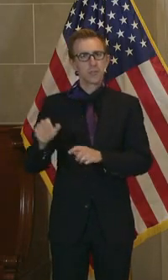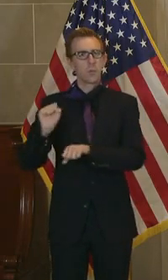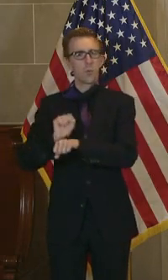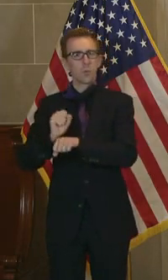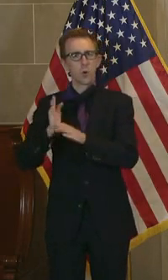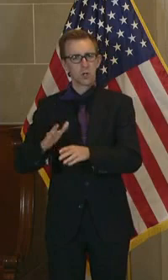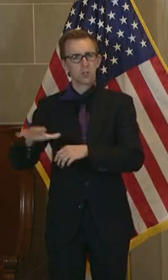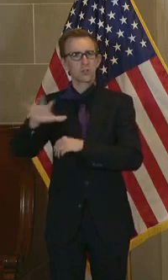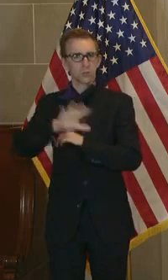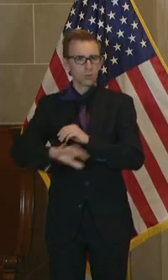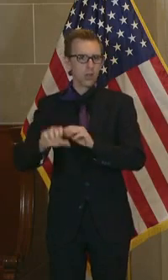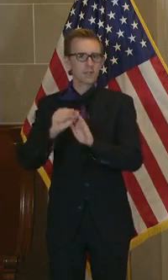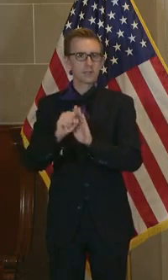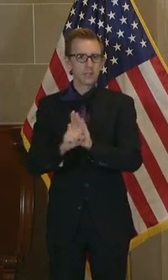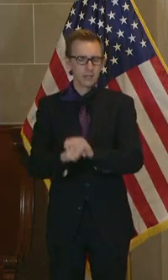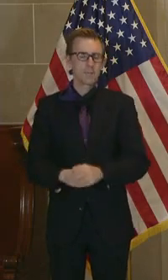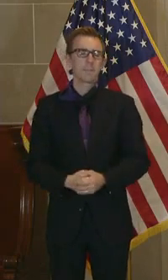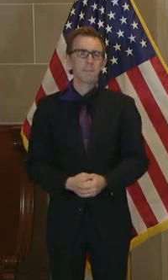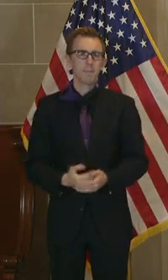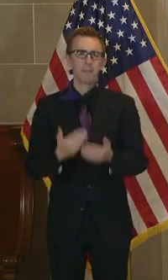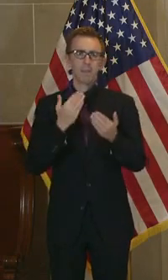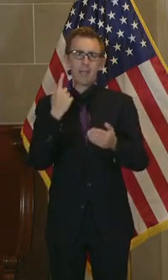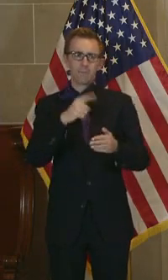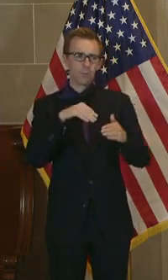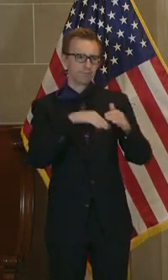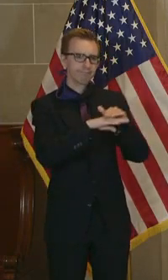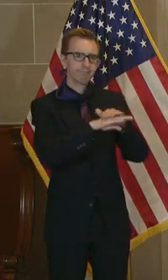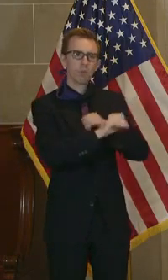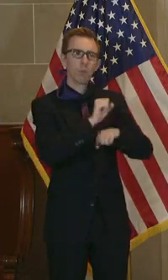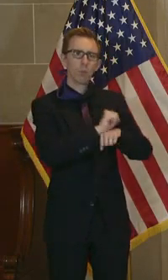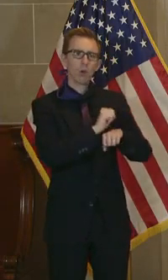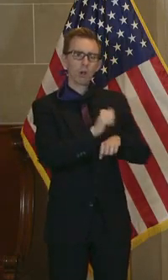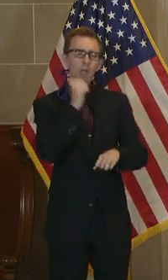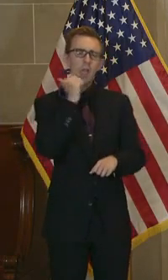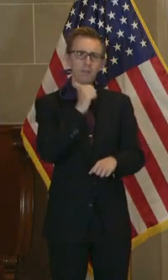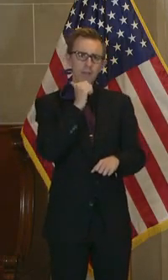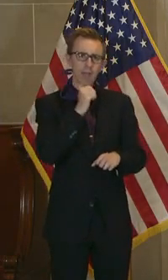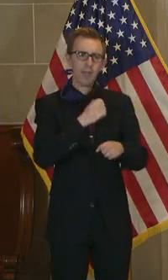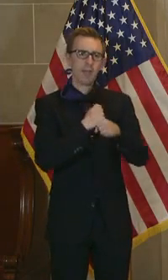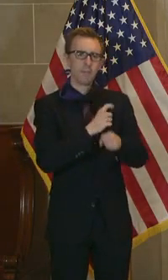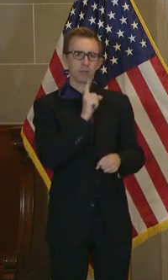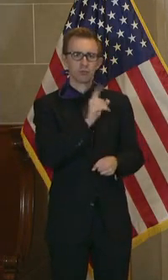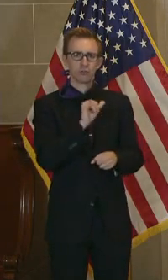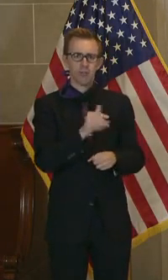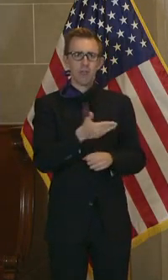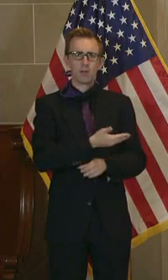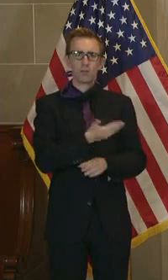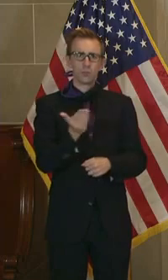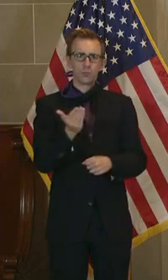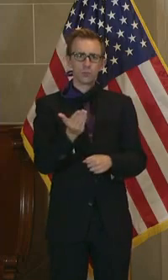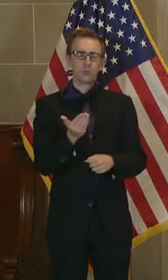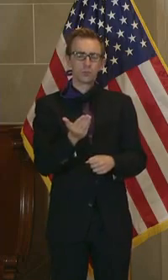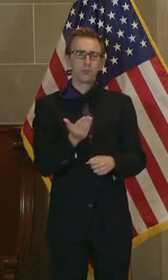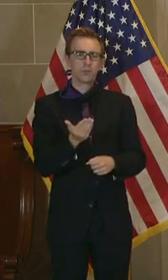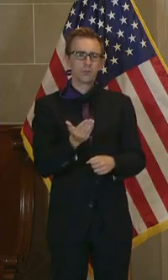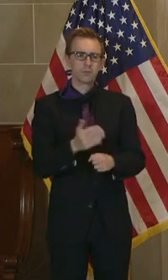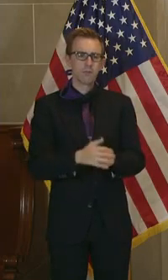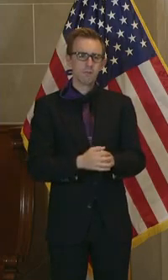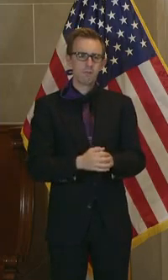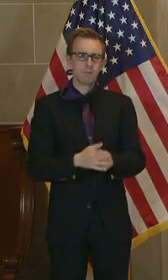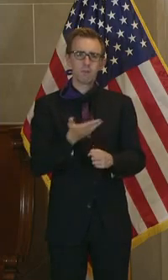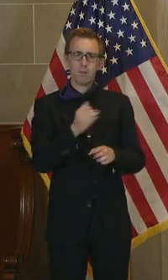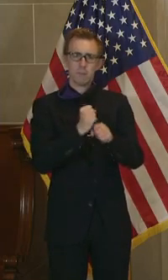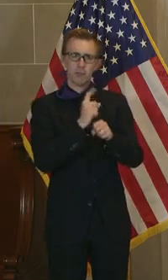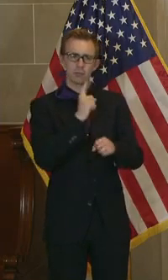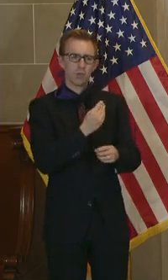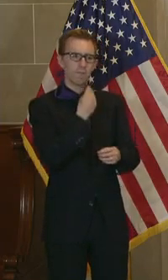across Missouri. Thank you for heading into work every day to make sure that you were making sure that the food supply needs